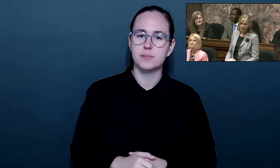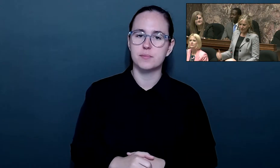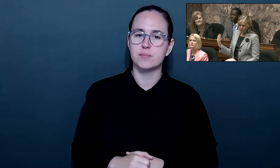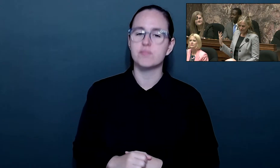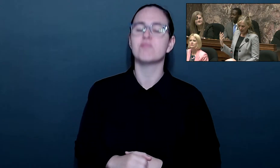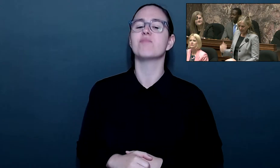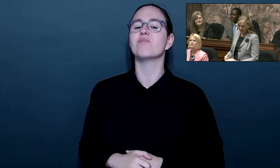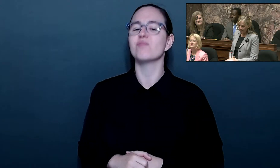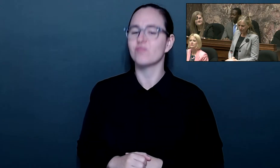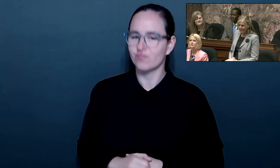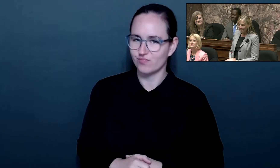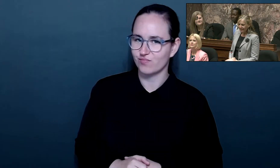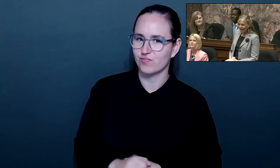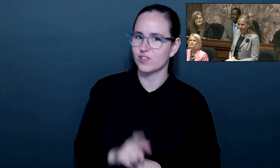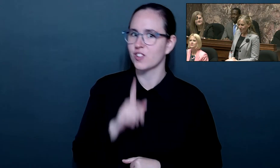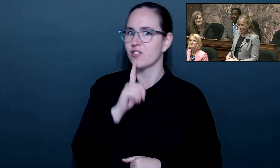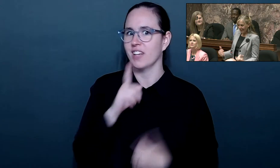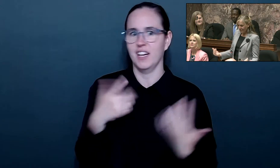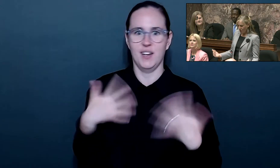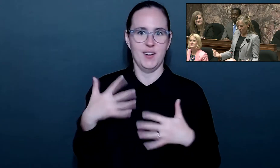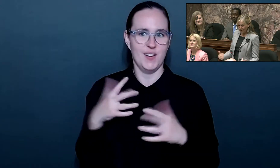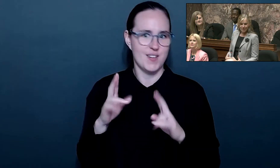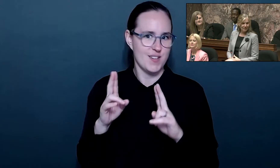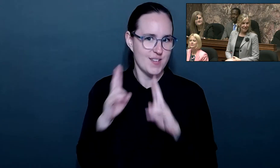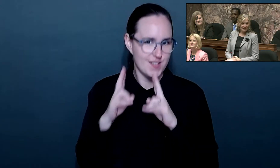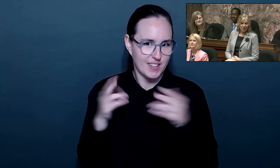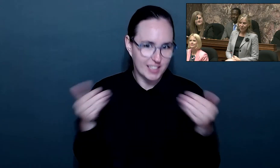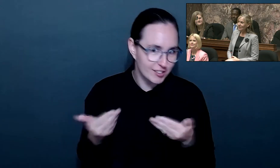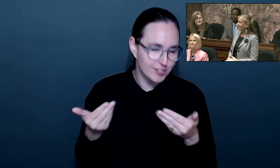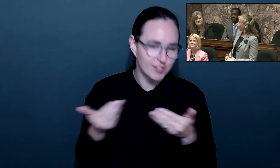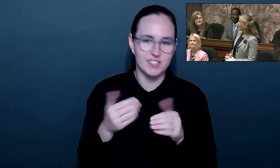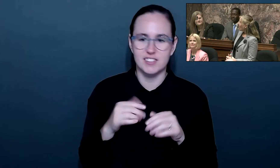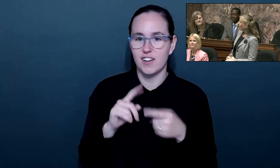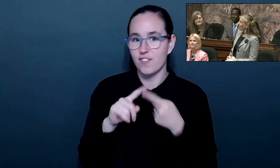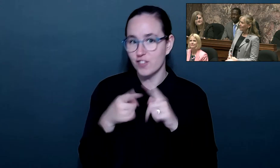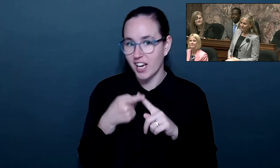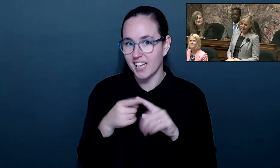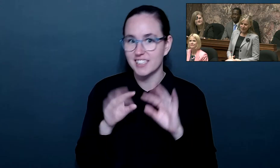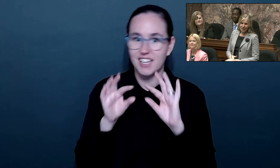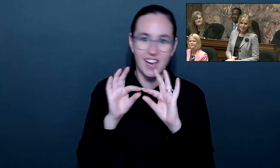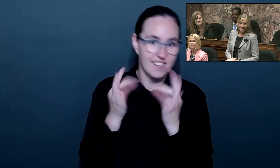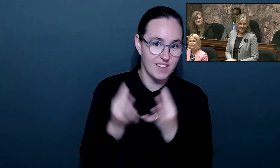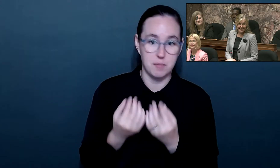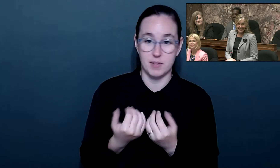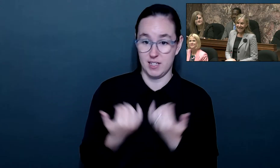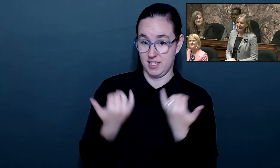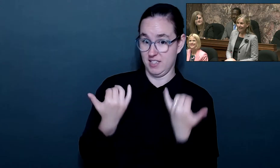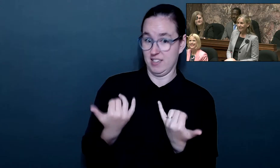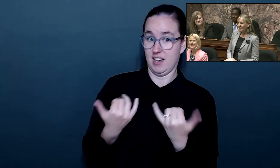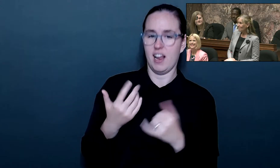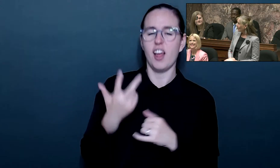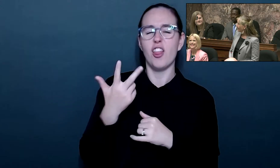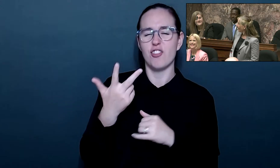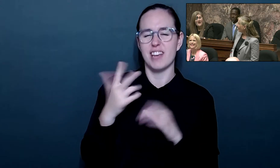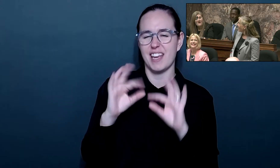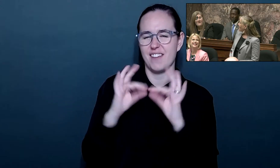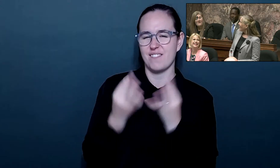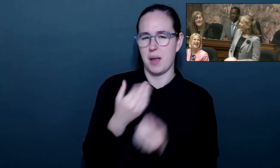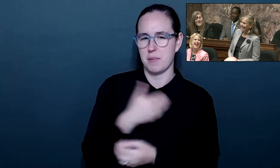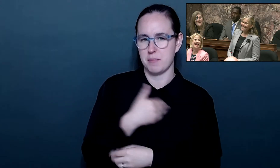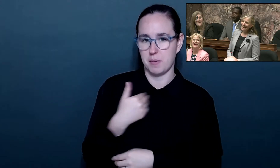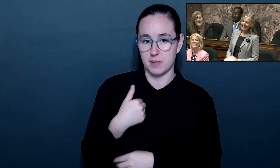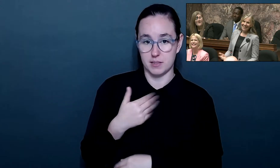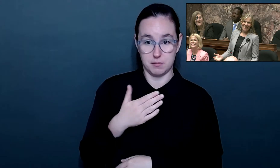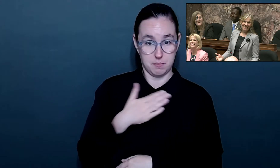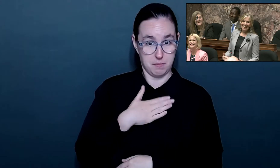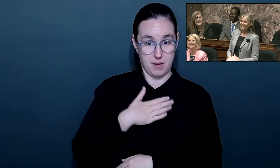have with me 3 family members who I have the honour and privilege of introducing. I'll start with my father because it's his 85th birthday,